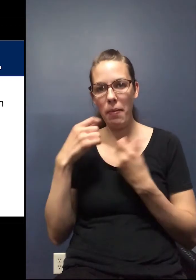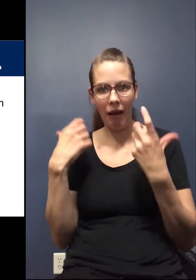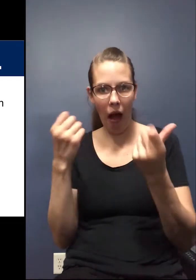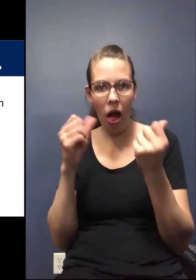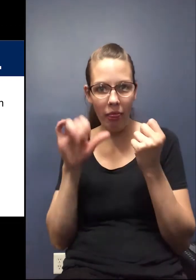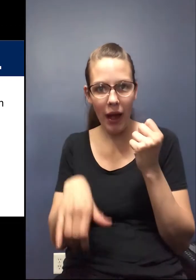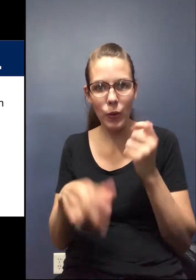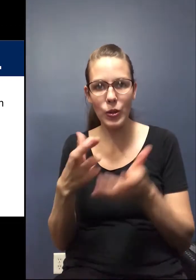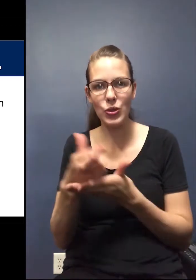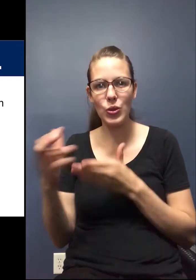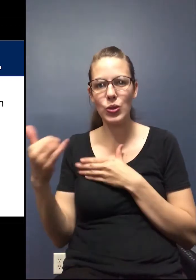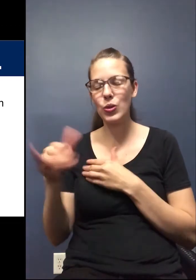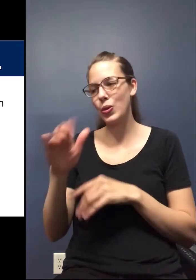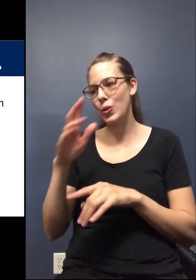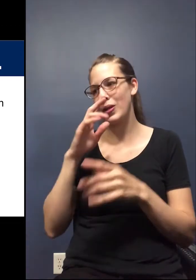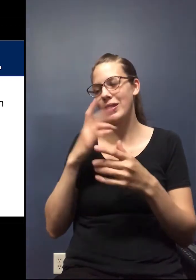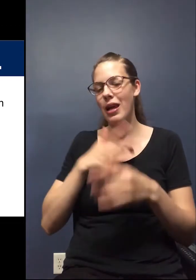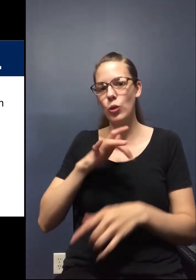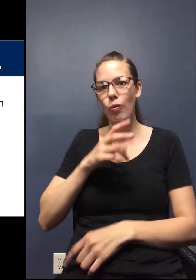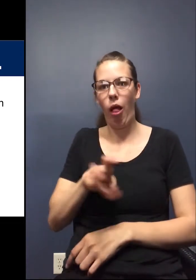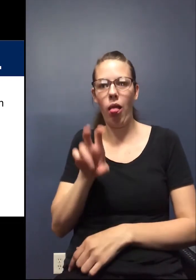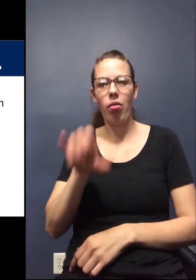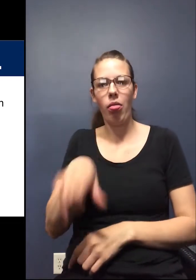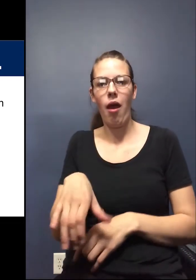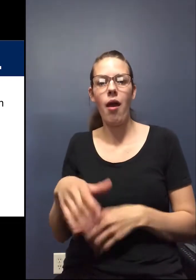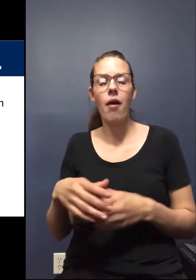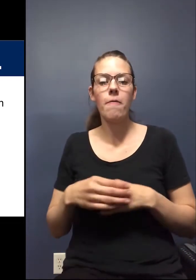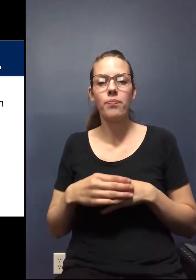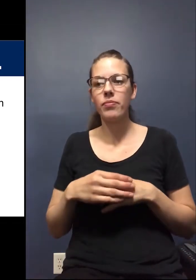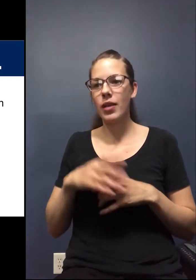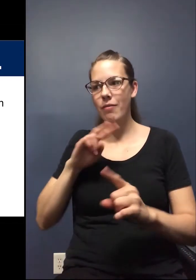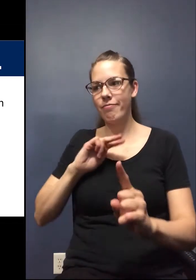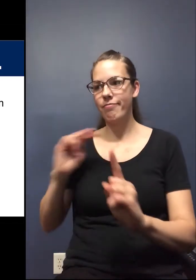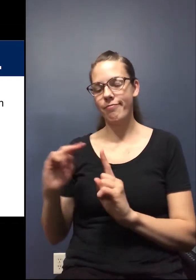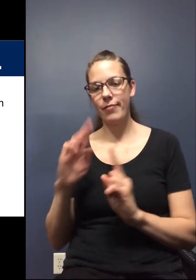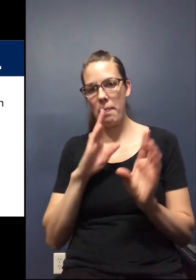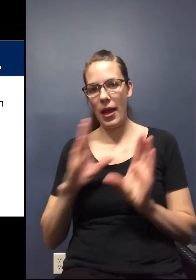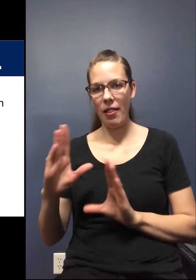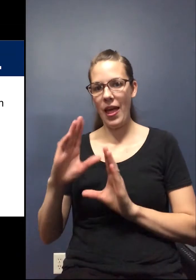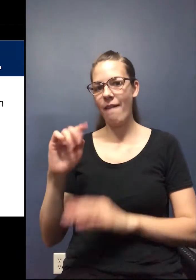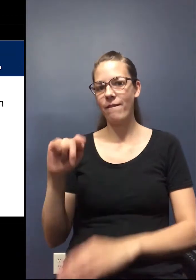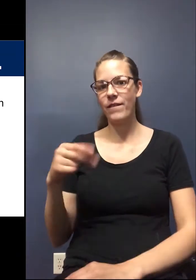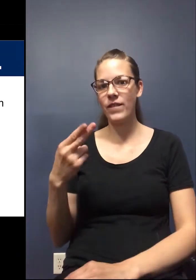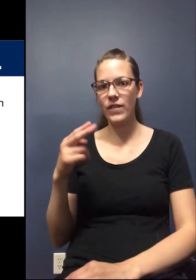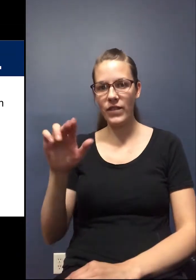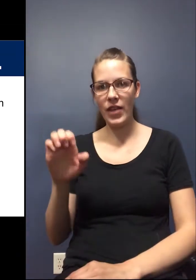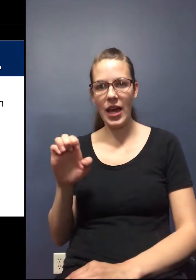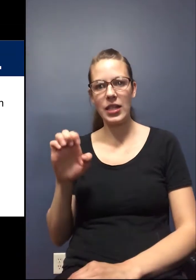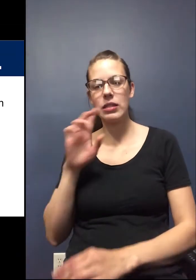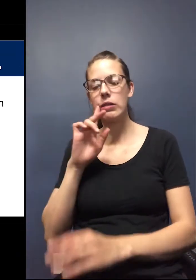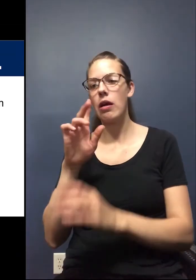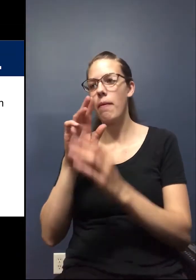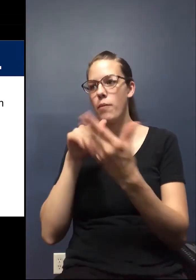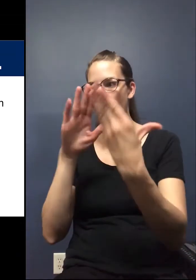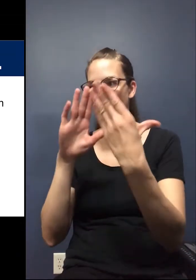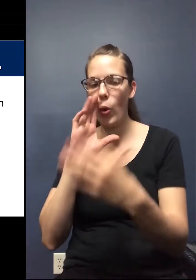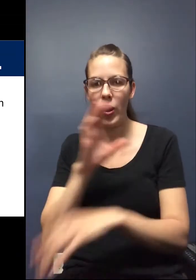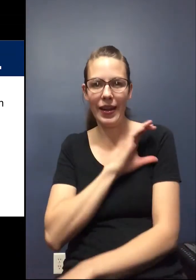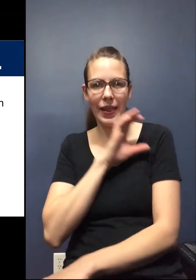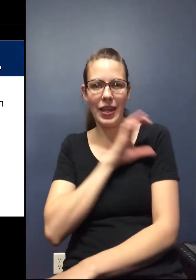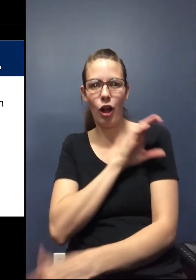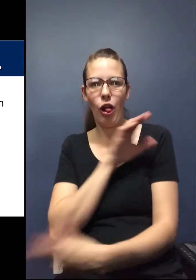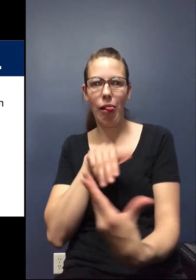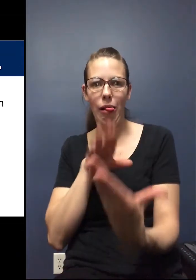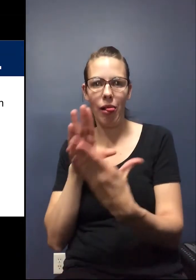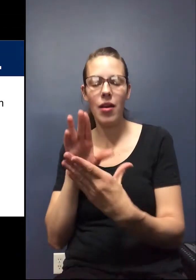we point people in the direction of just from the standpoint of planning that phased approach or looking at things from a clinical standpoint. So, we